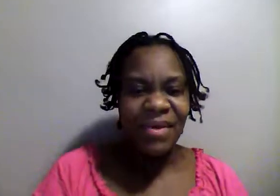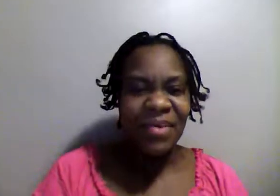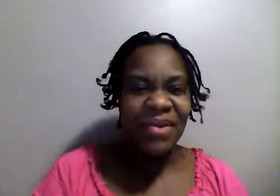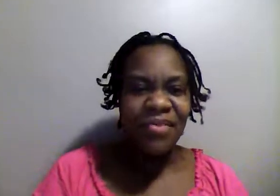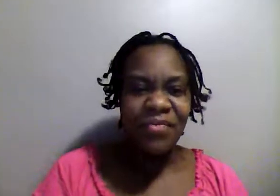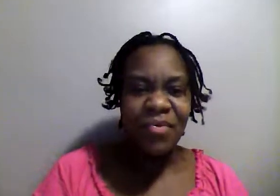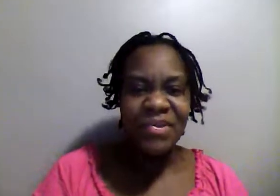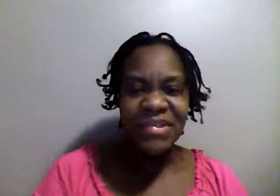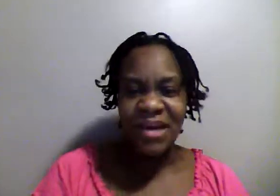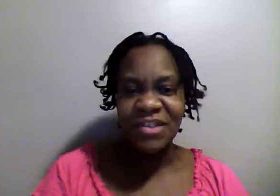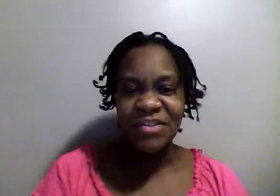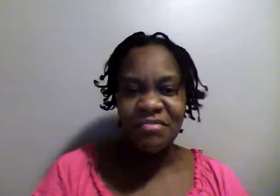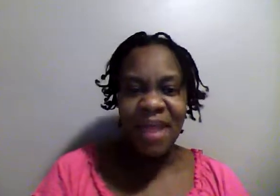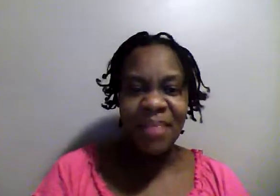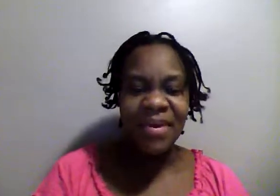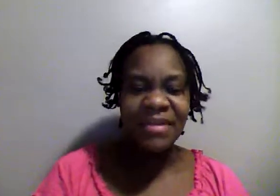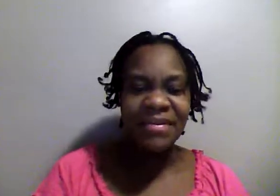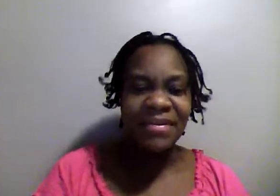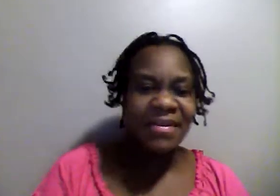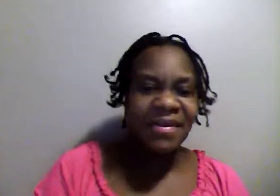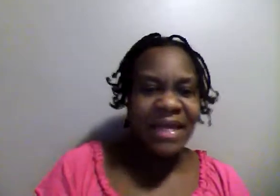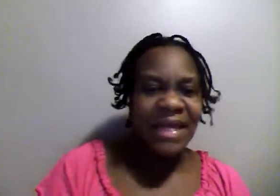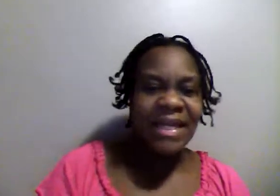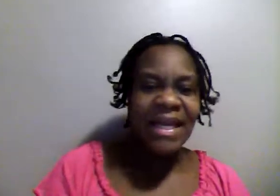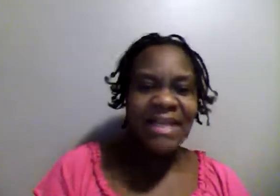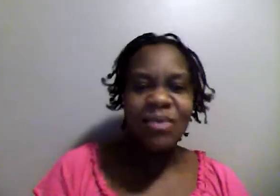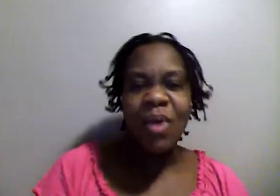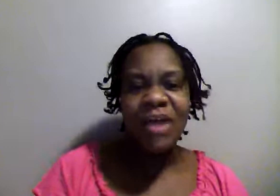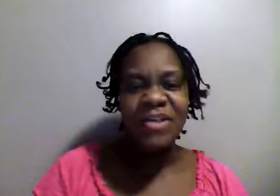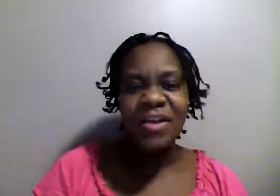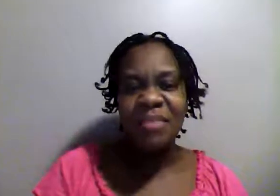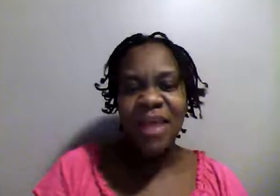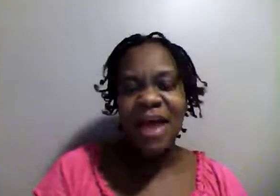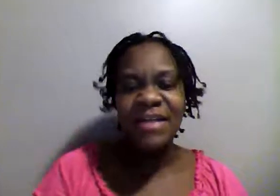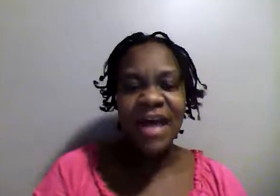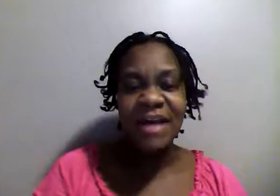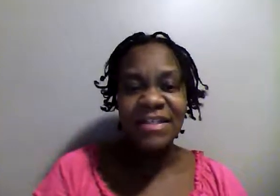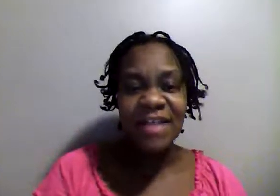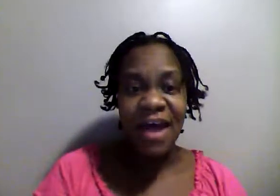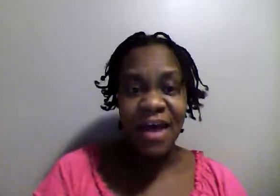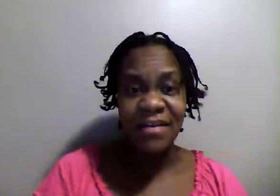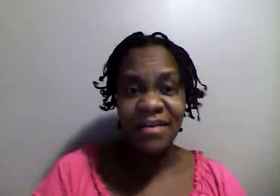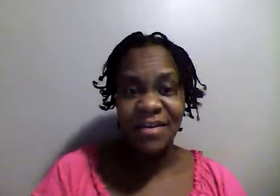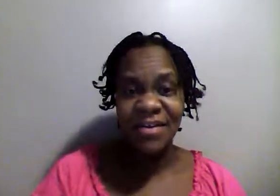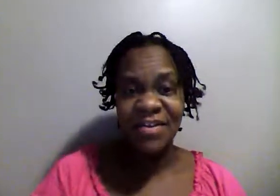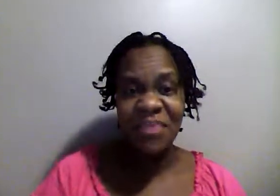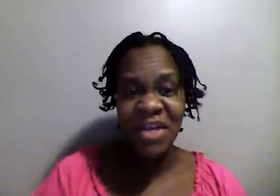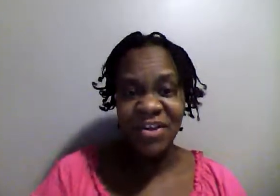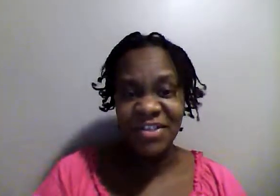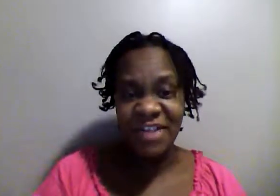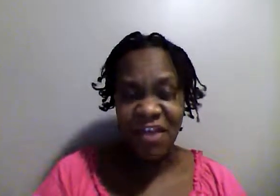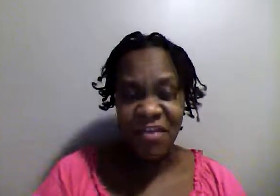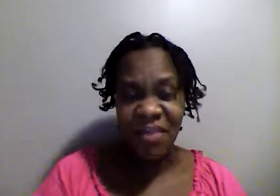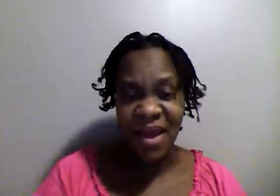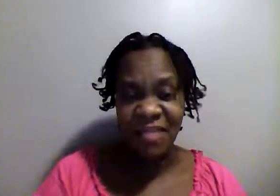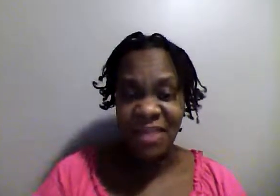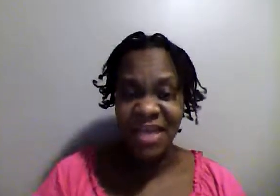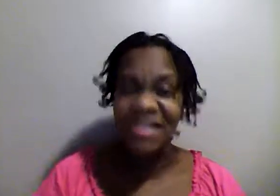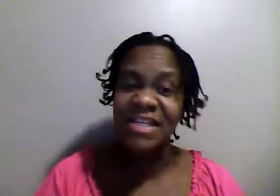When the fruit starts to ripen, the less water the plant has, and it doesn't mean you're to starve your plant because it still